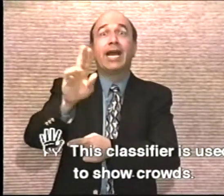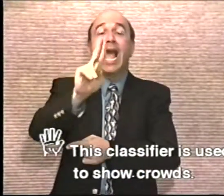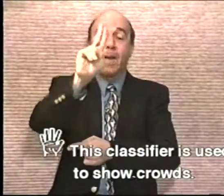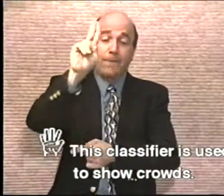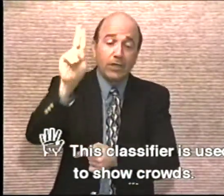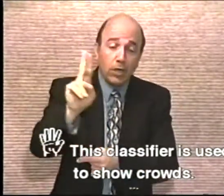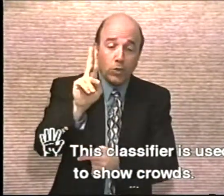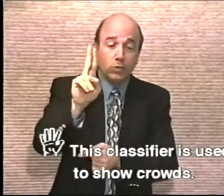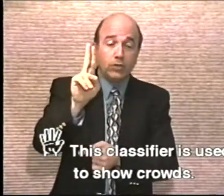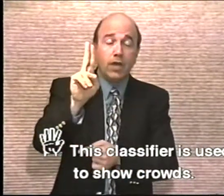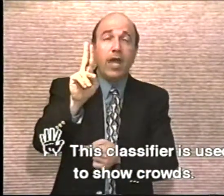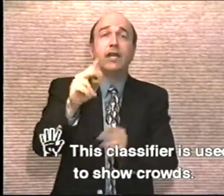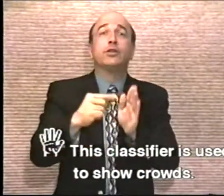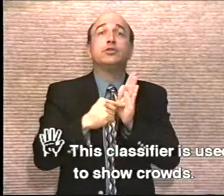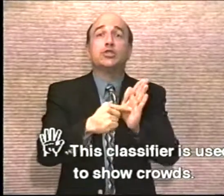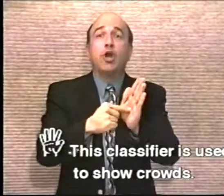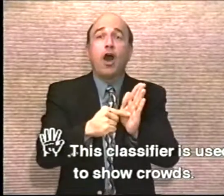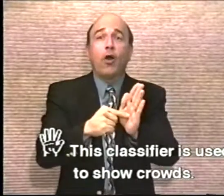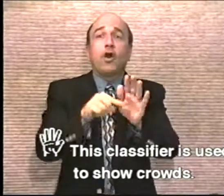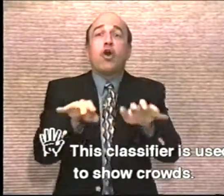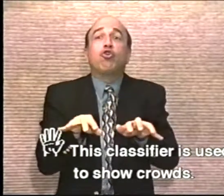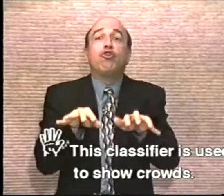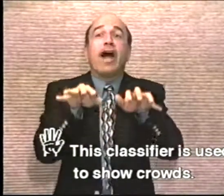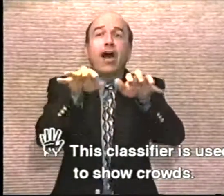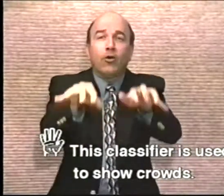can be used to show crowd,